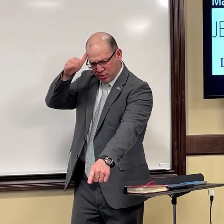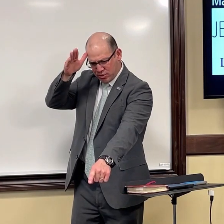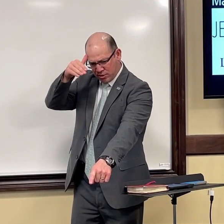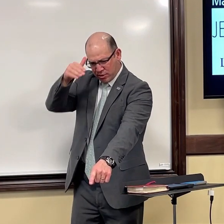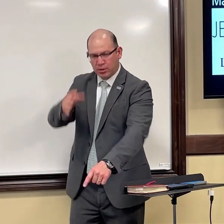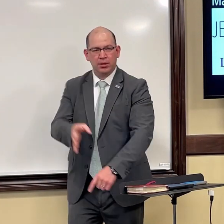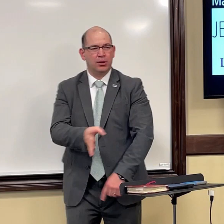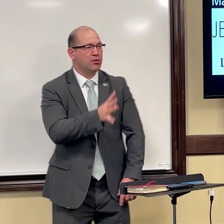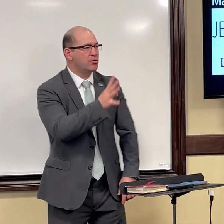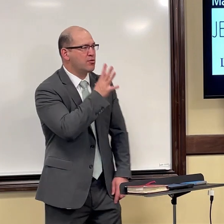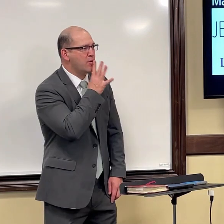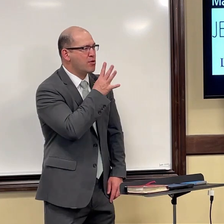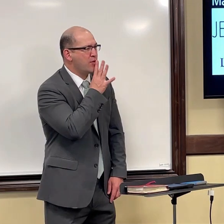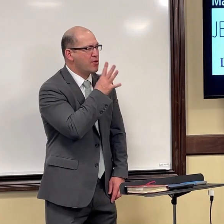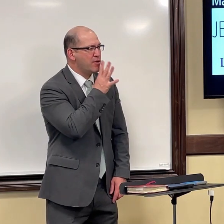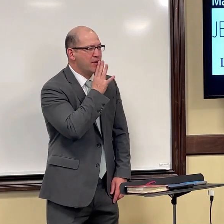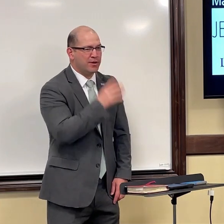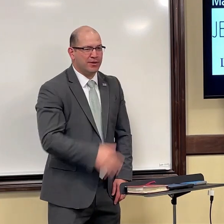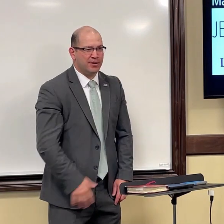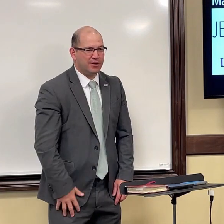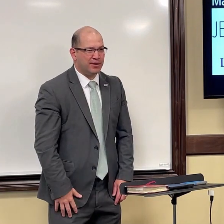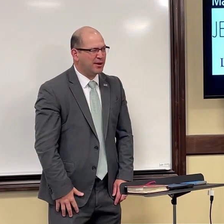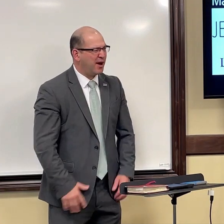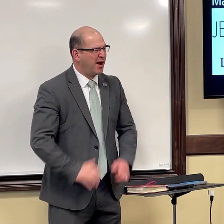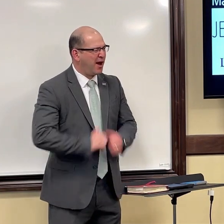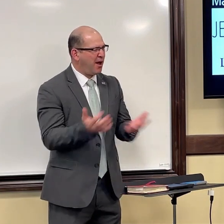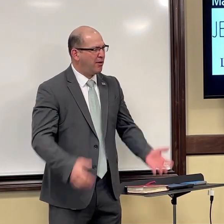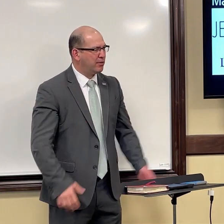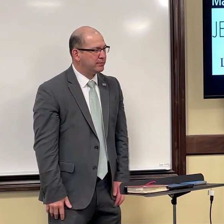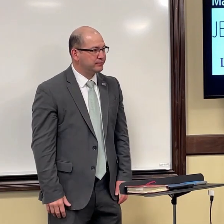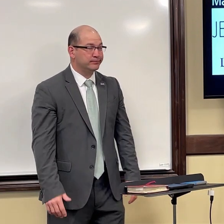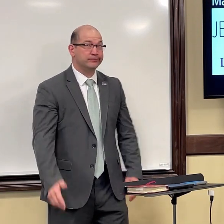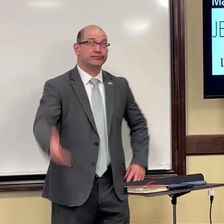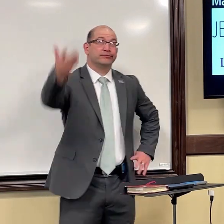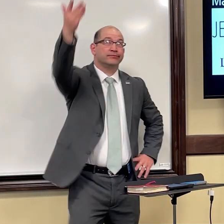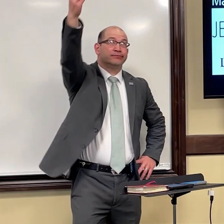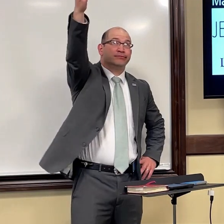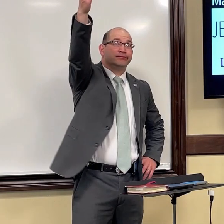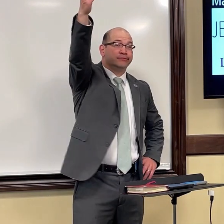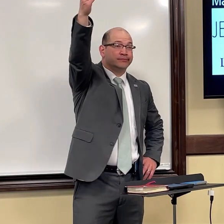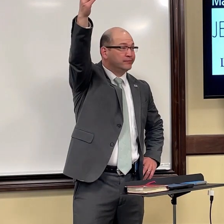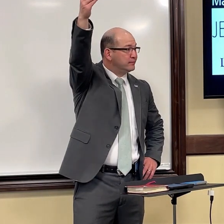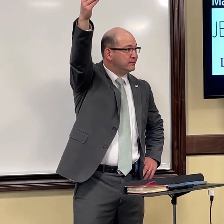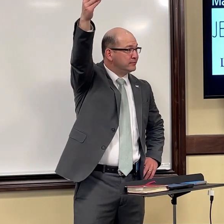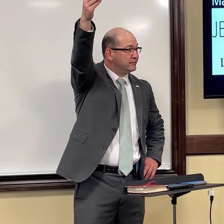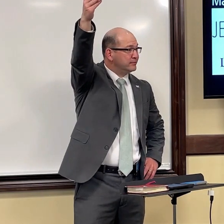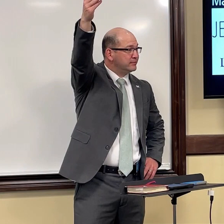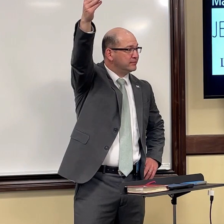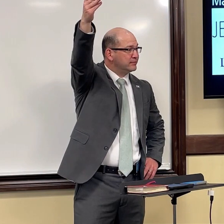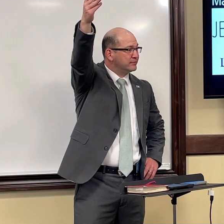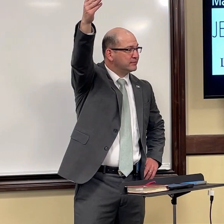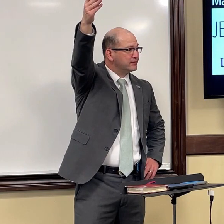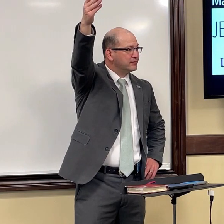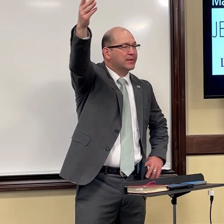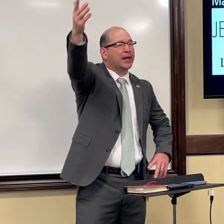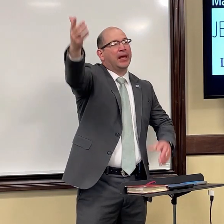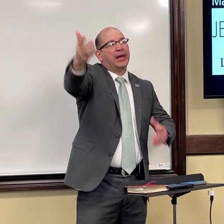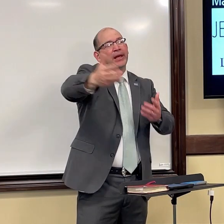And the donkey begins to speak. How did that happen? Well, it's because God said